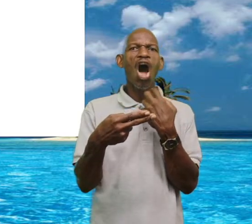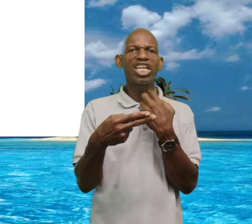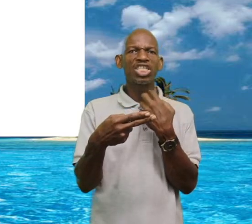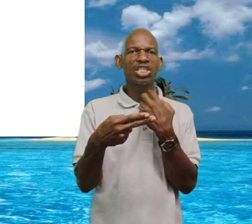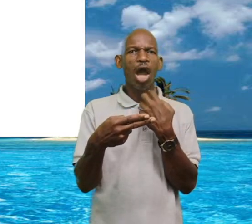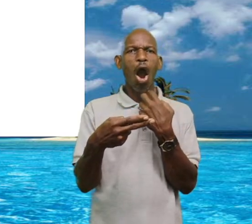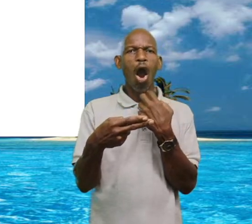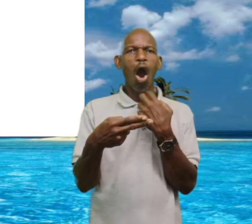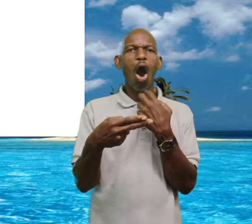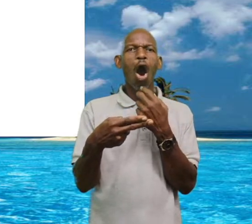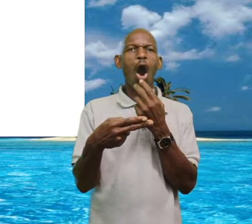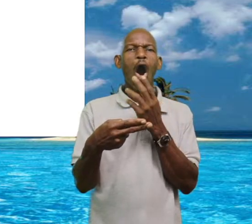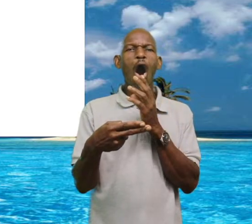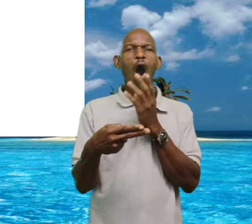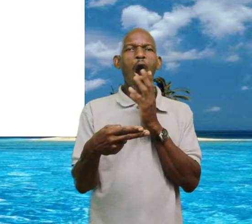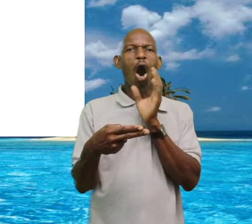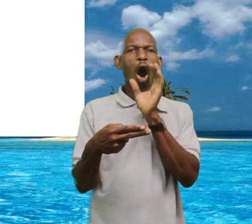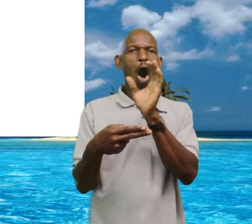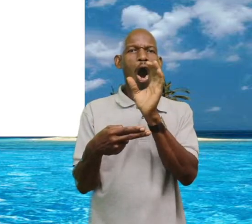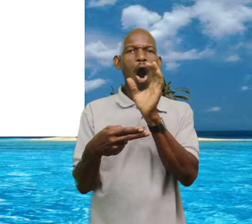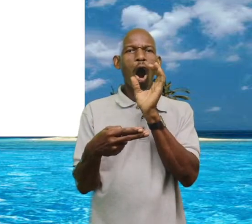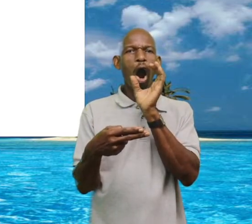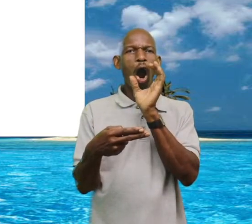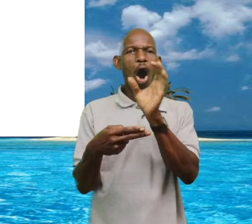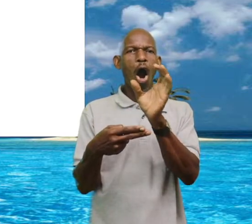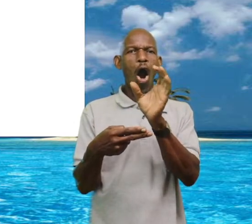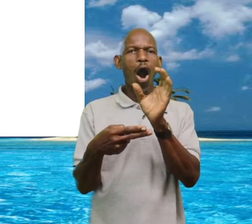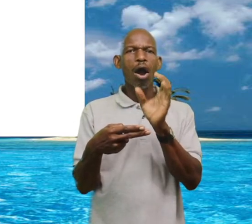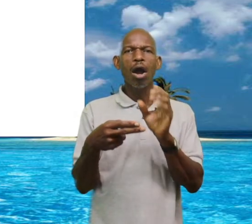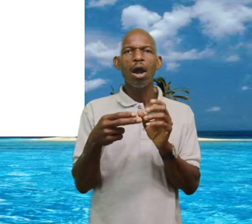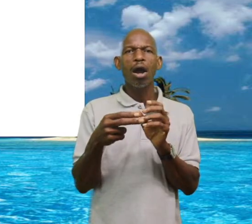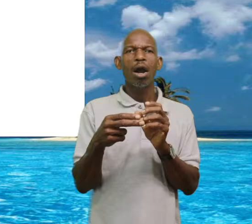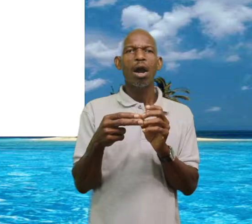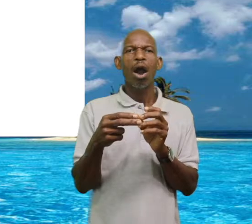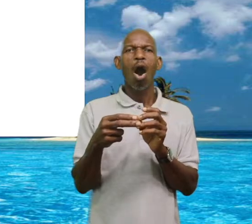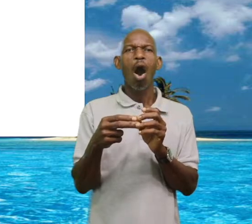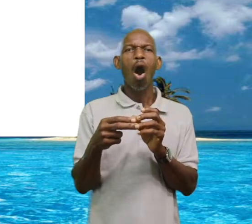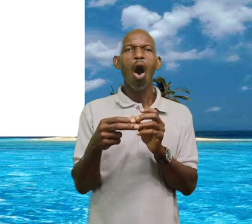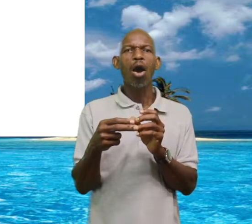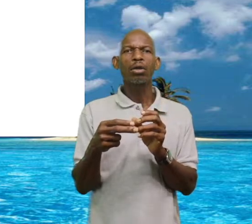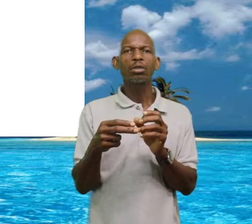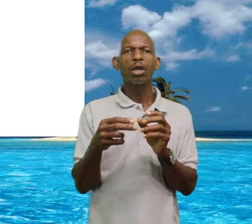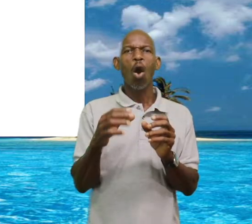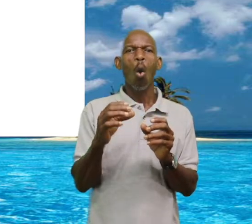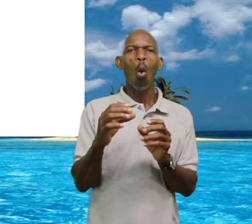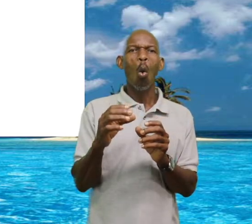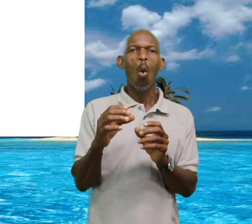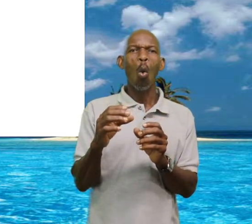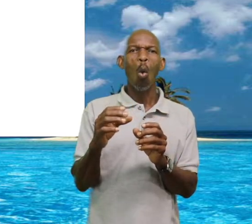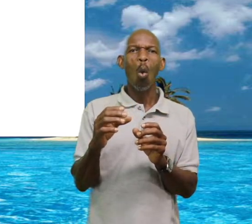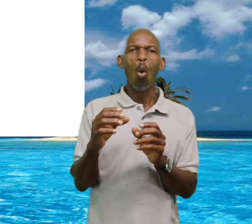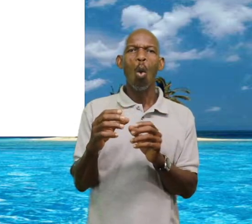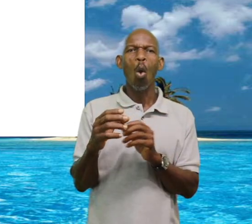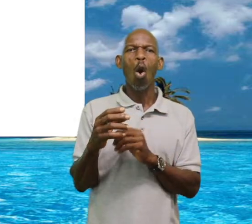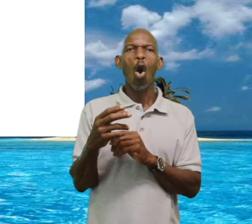I am hearing the O sound when I'm just trying to write. Let me write it over. Right? I am hearing the O sound.